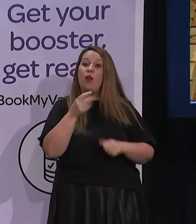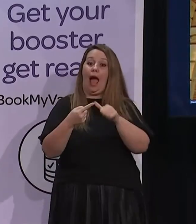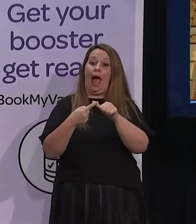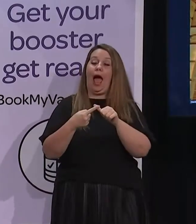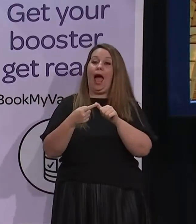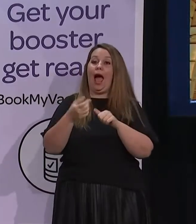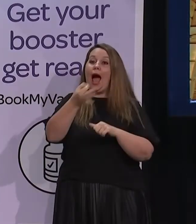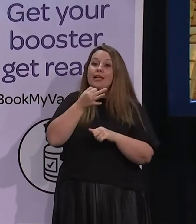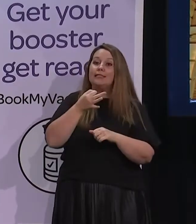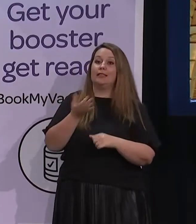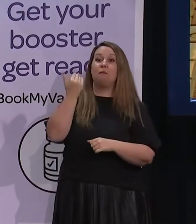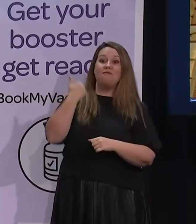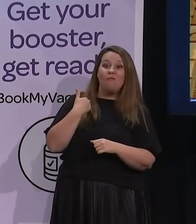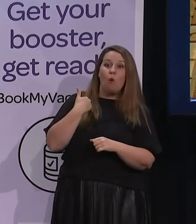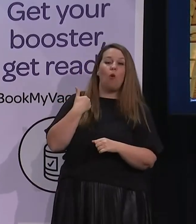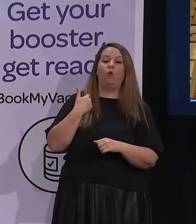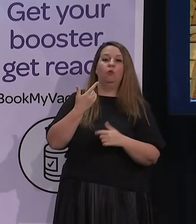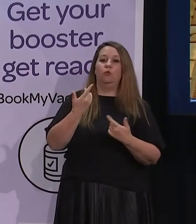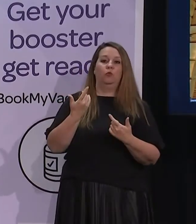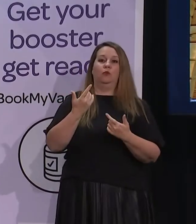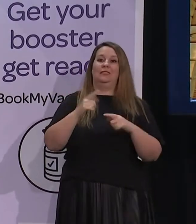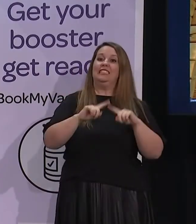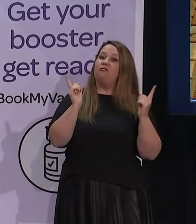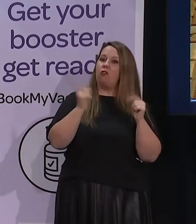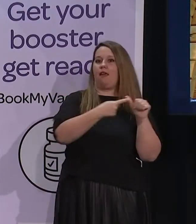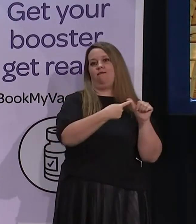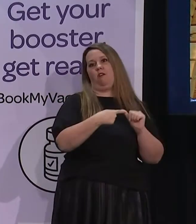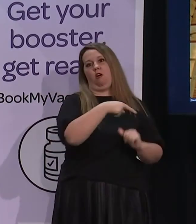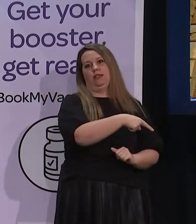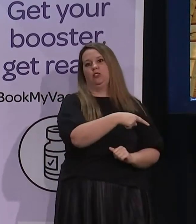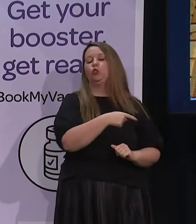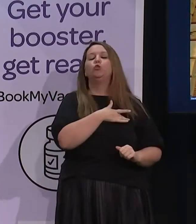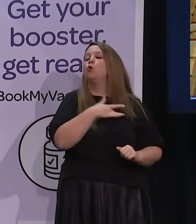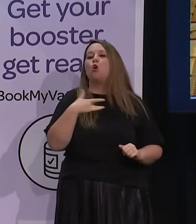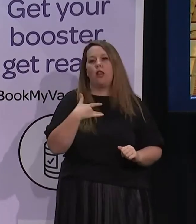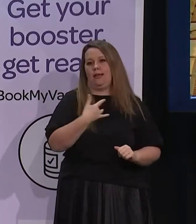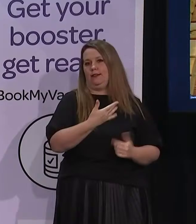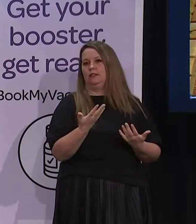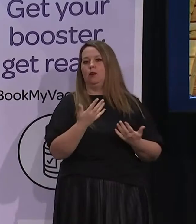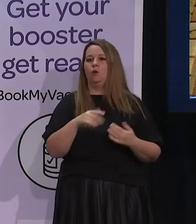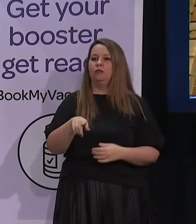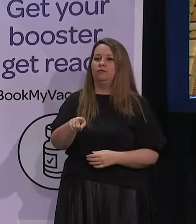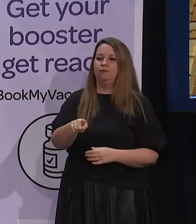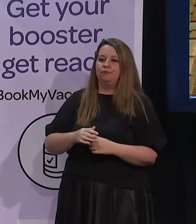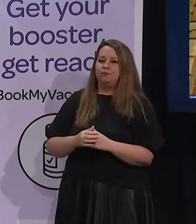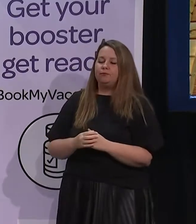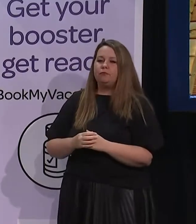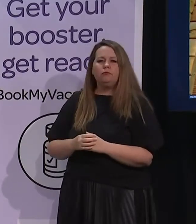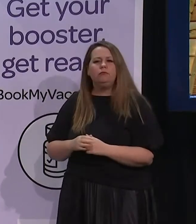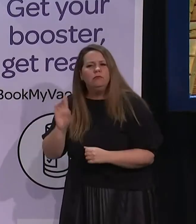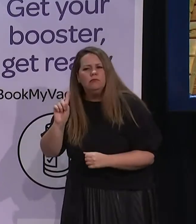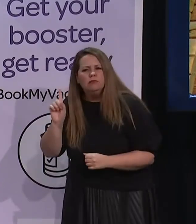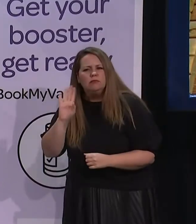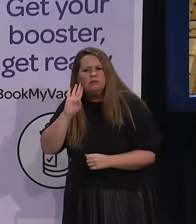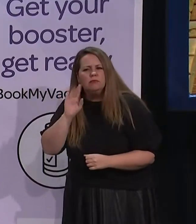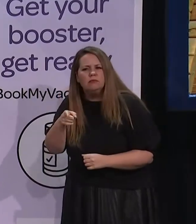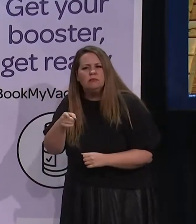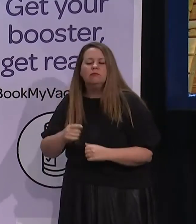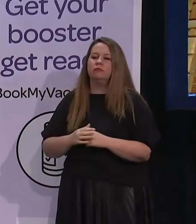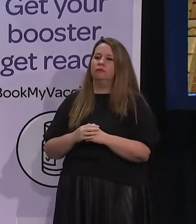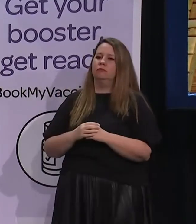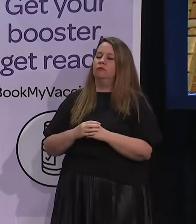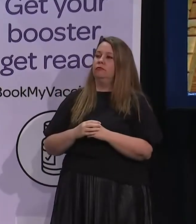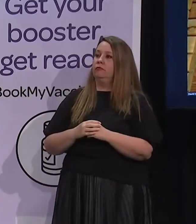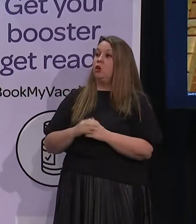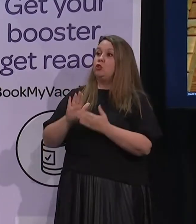different advice. The possibility of MIQ returning for a future variant, is that still on the table? Sorry, what was that? Is this the